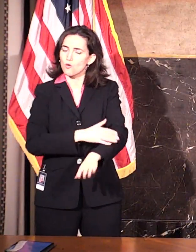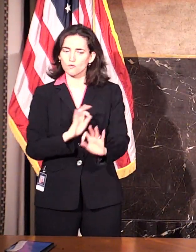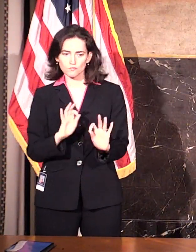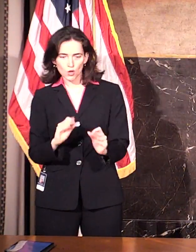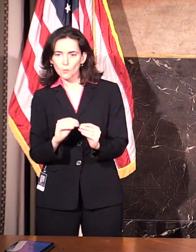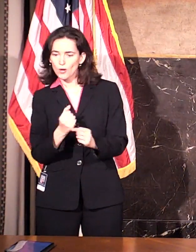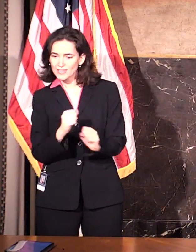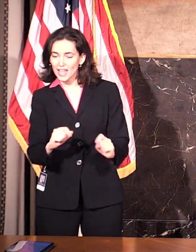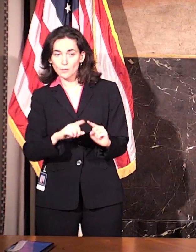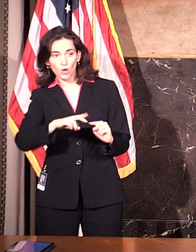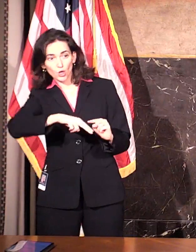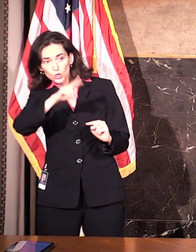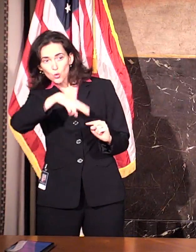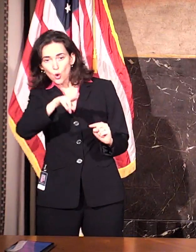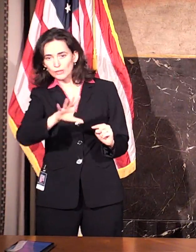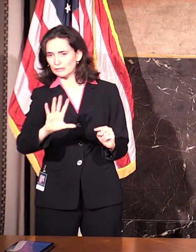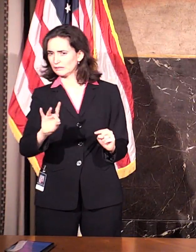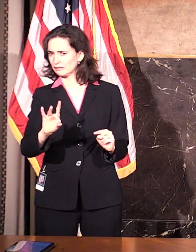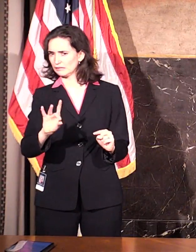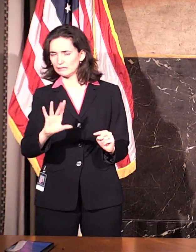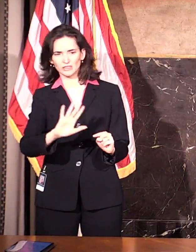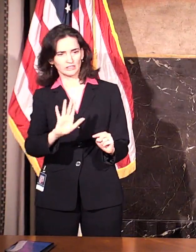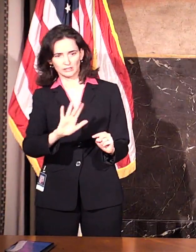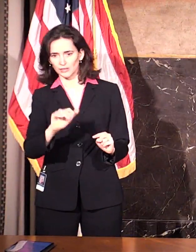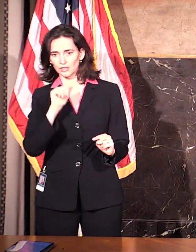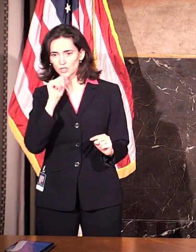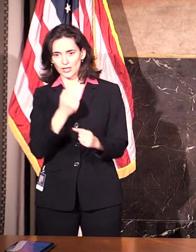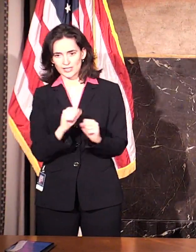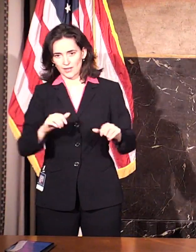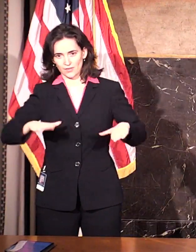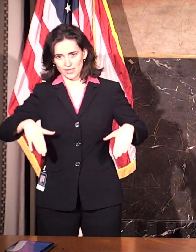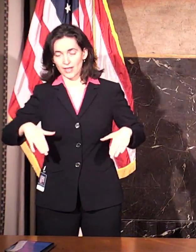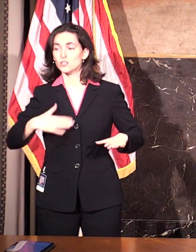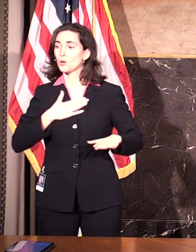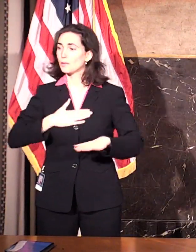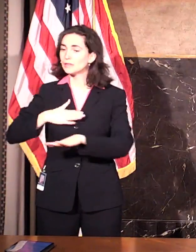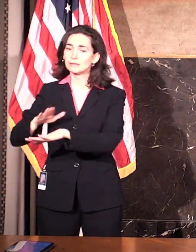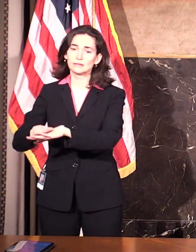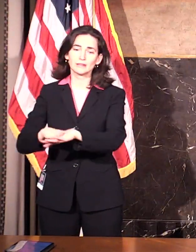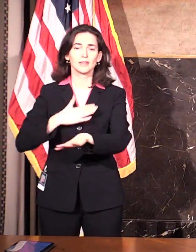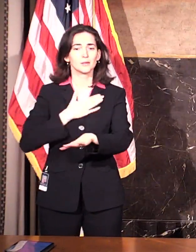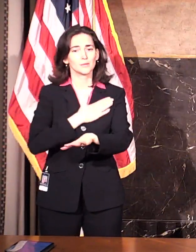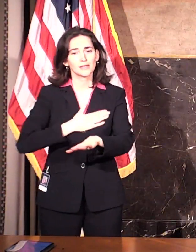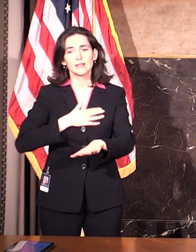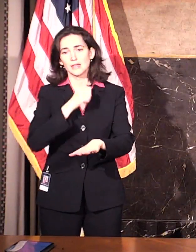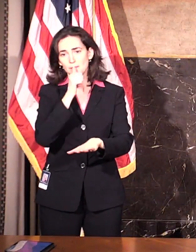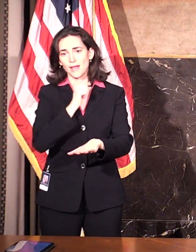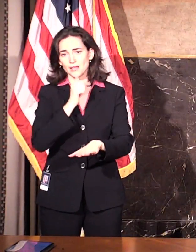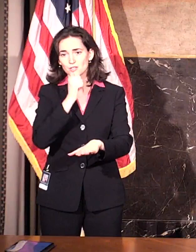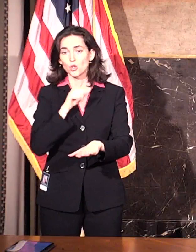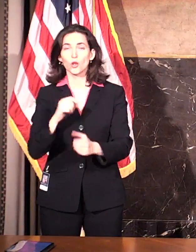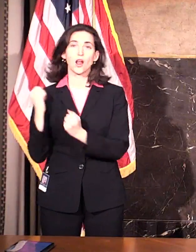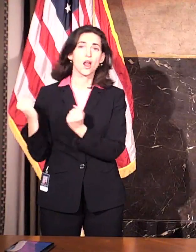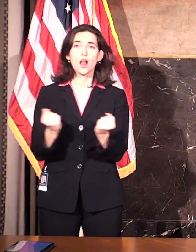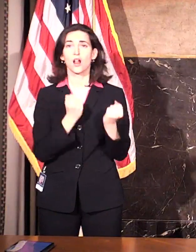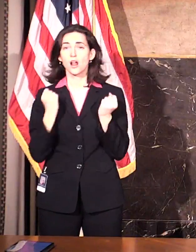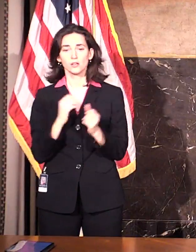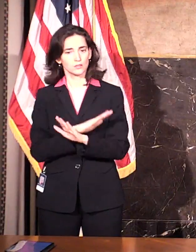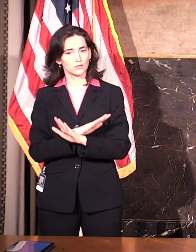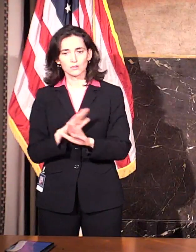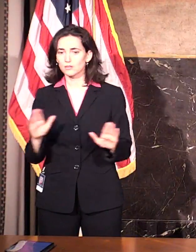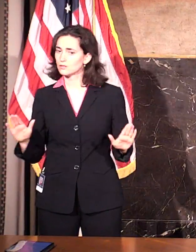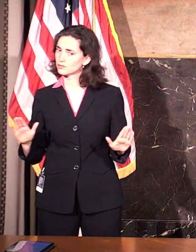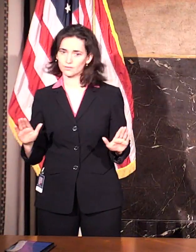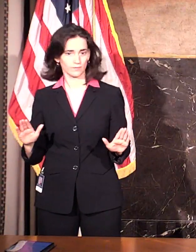working your way north, that is not the case. So we're still asking people to be patient. Stay off the roads in central and